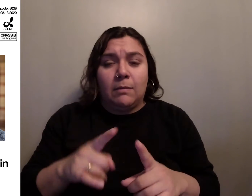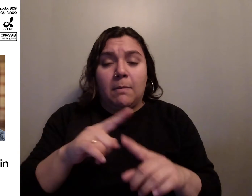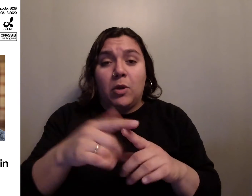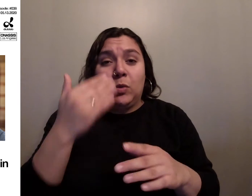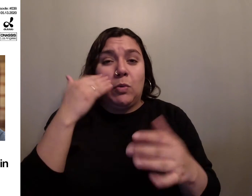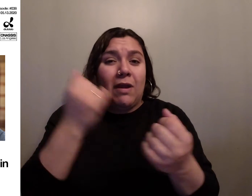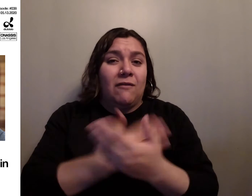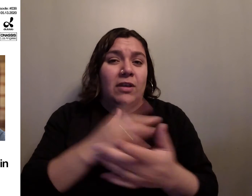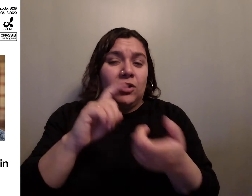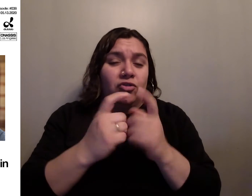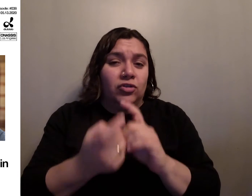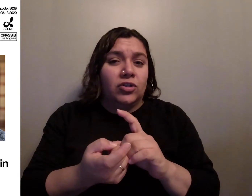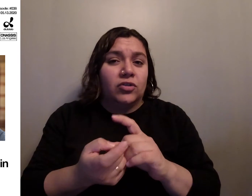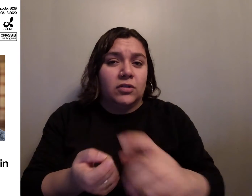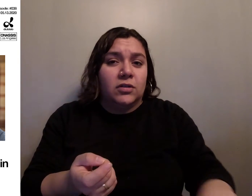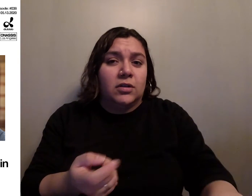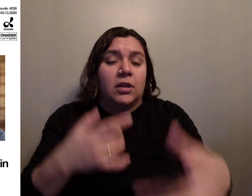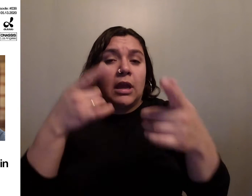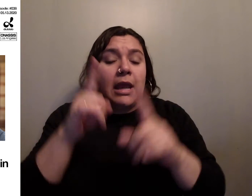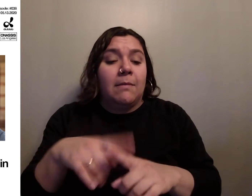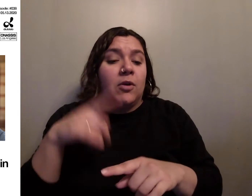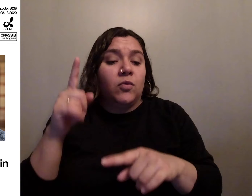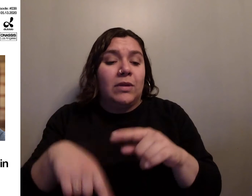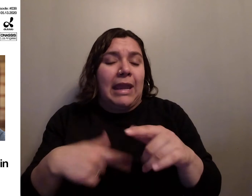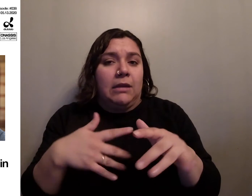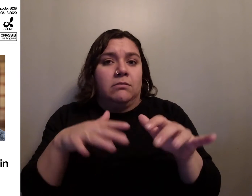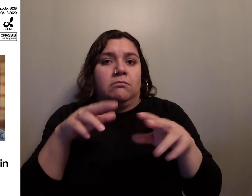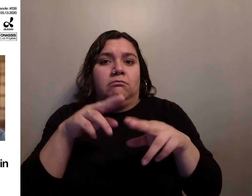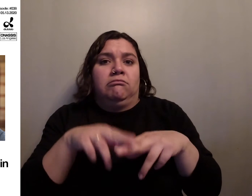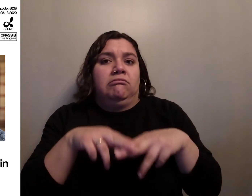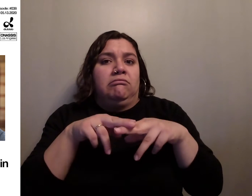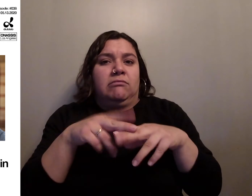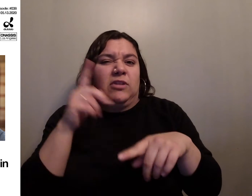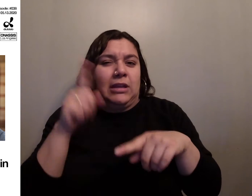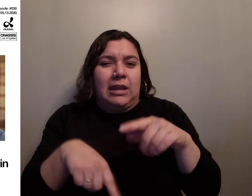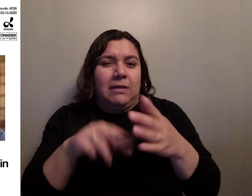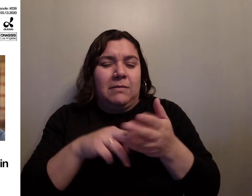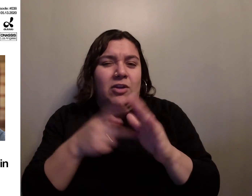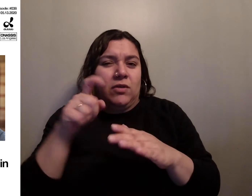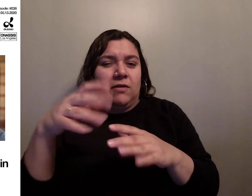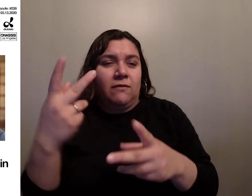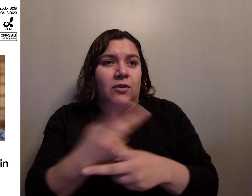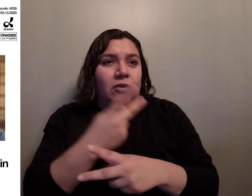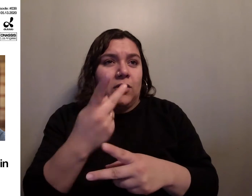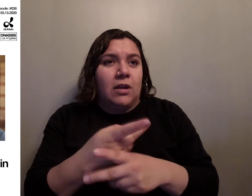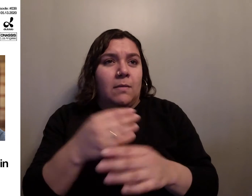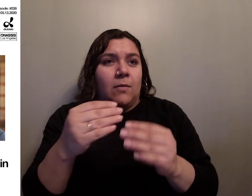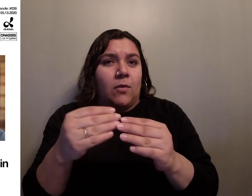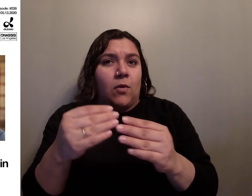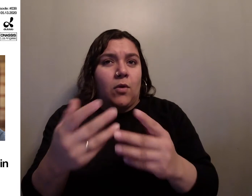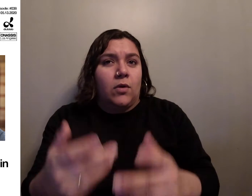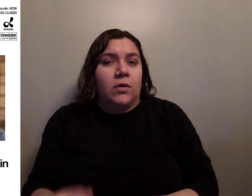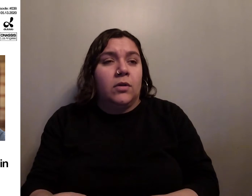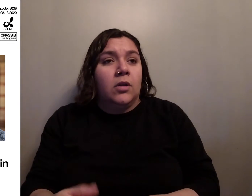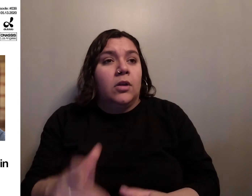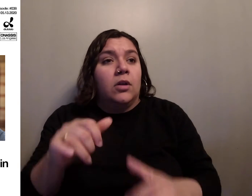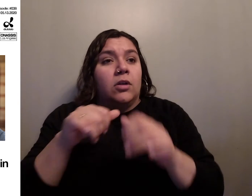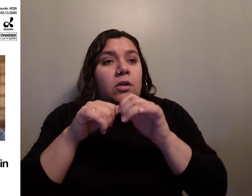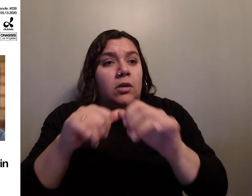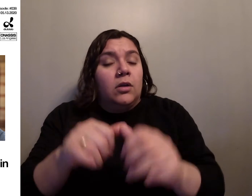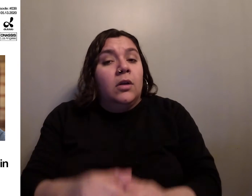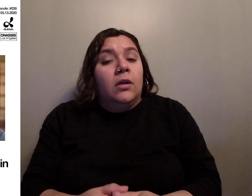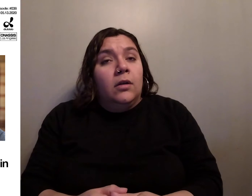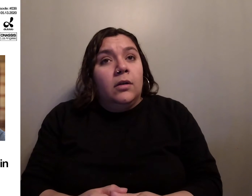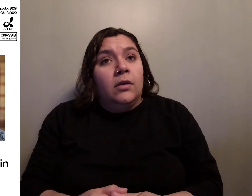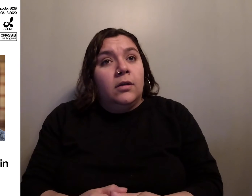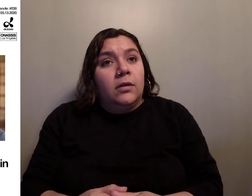and you don't have what's certain is that everything's changing. But one can't stand still. You have to find